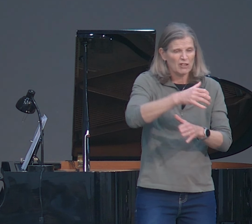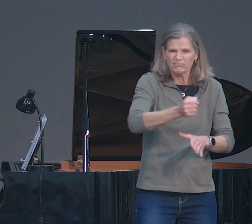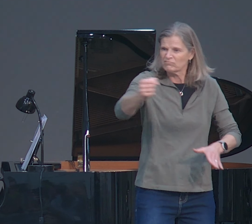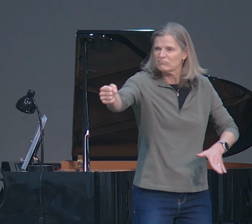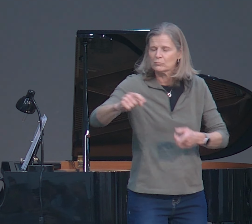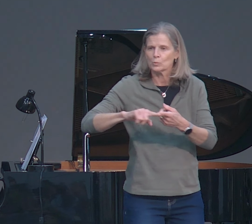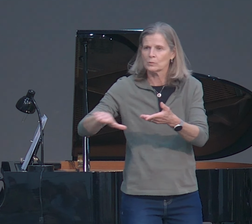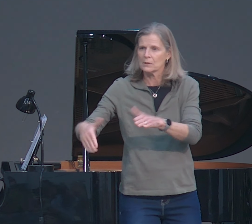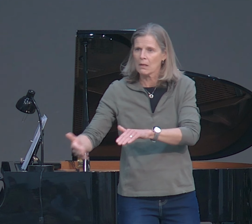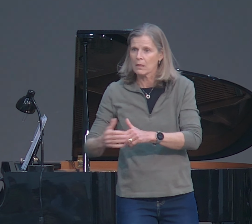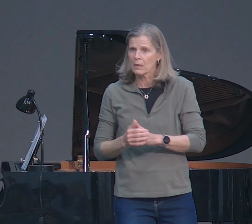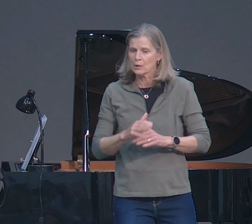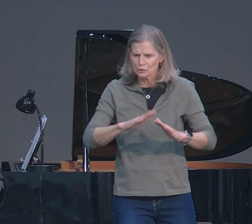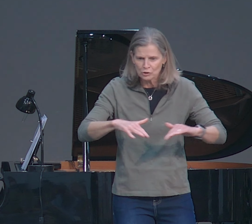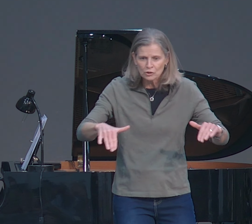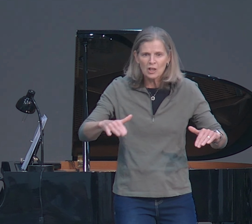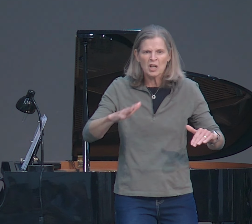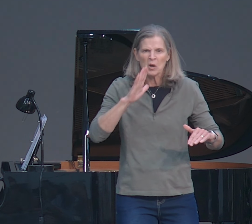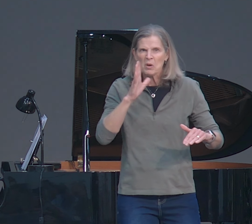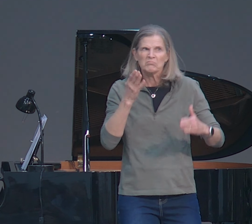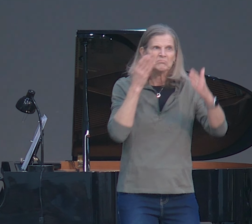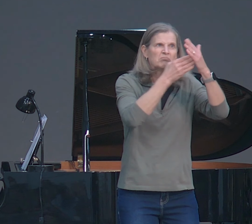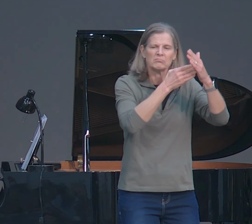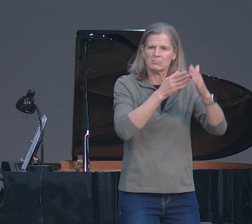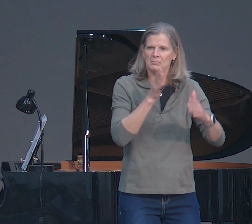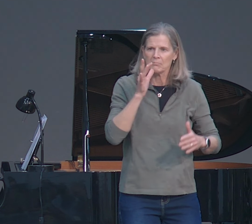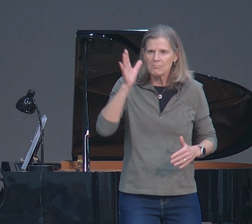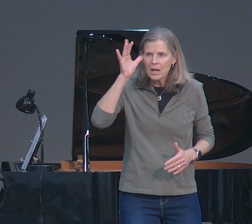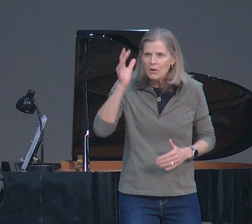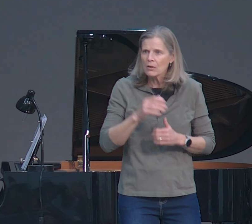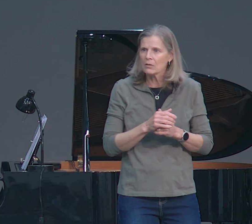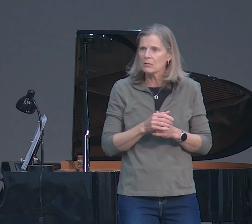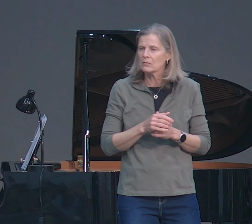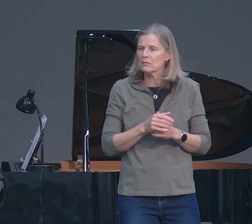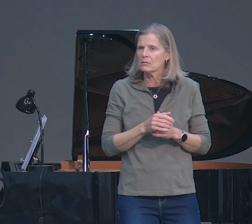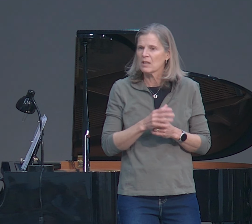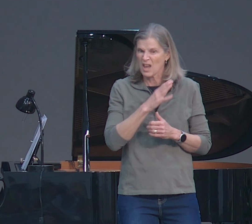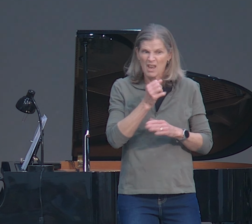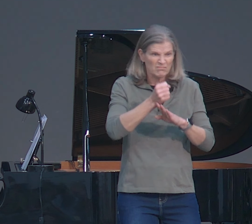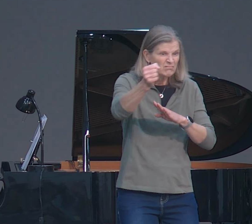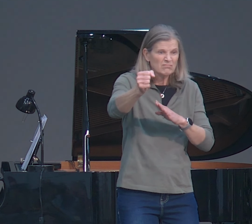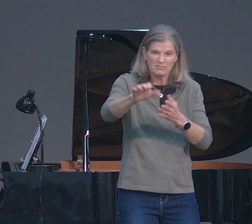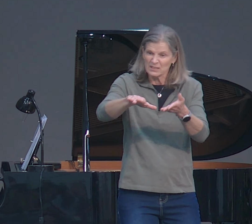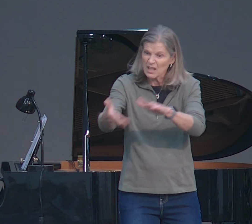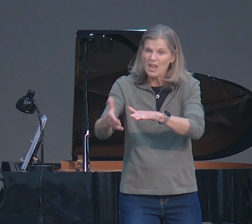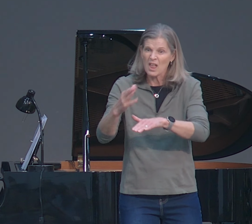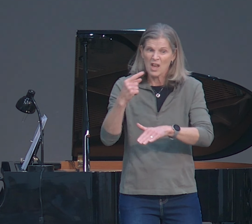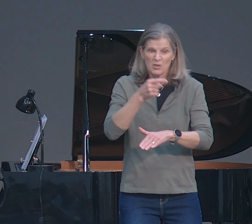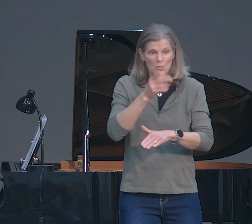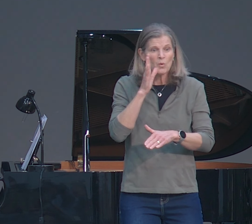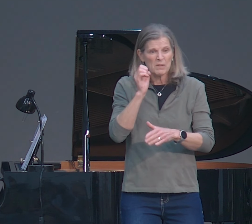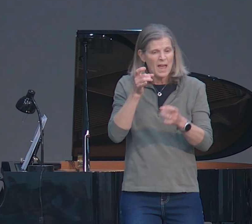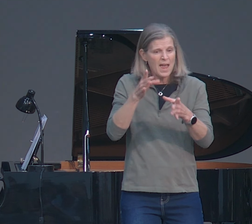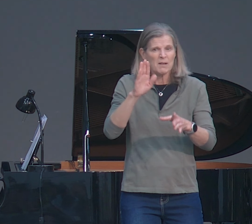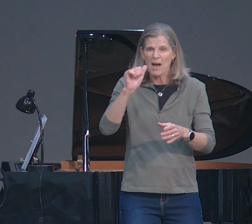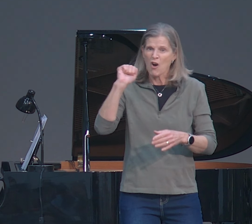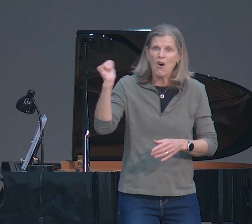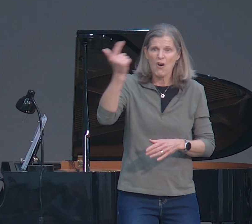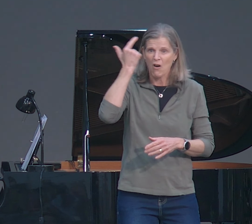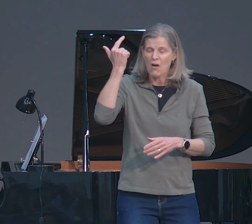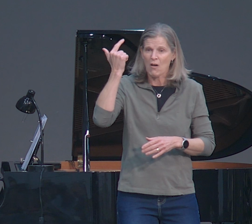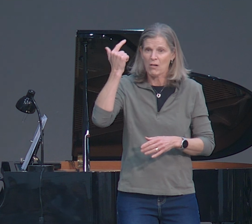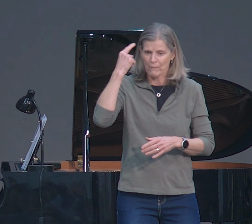child. And children will rise against parents and have them put to death, and you will be hated by all